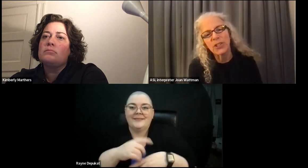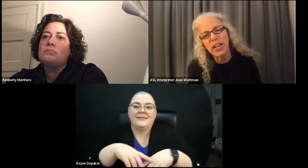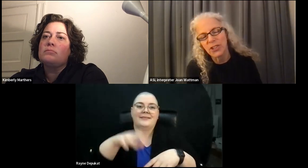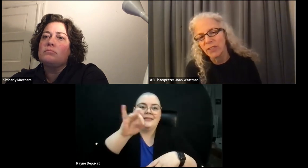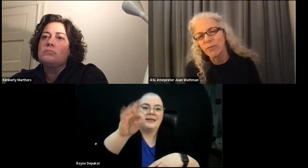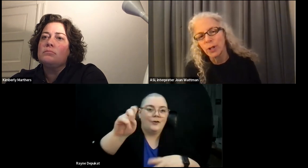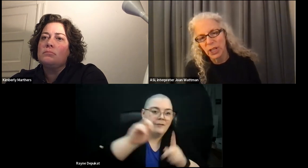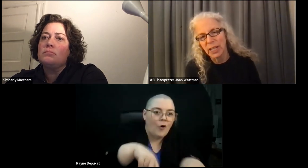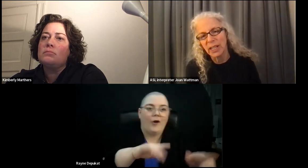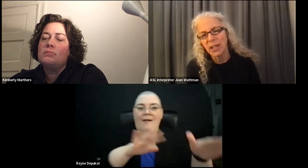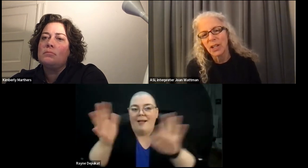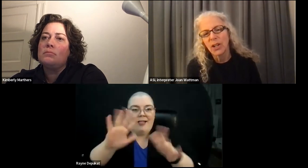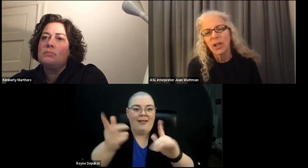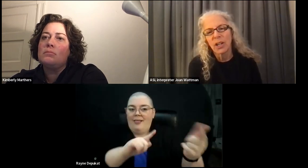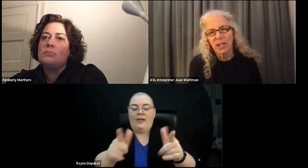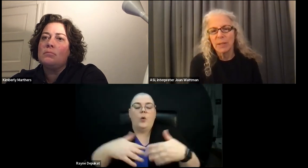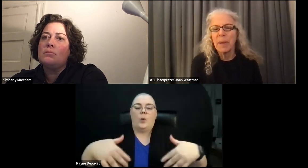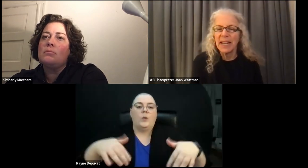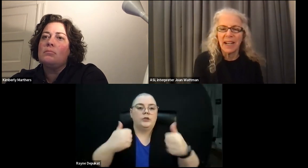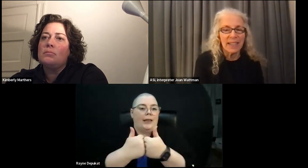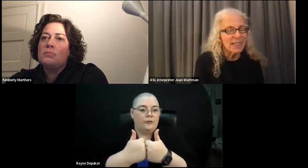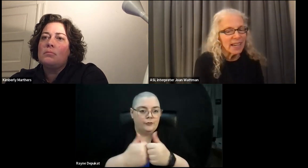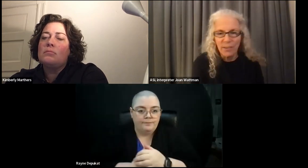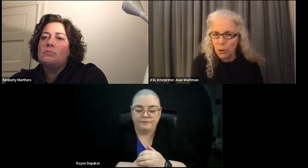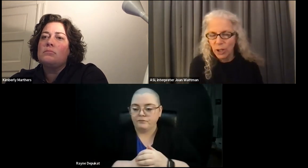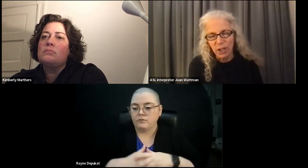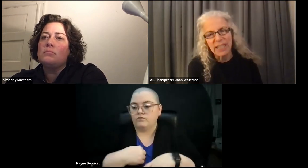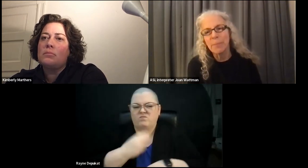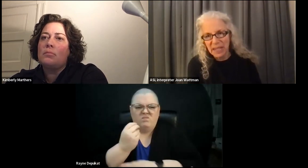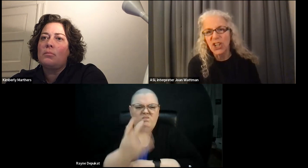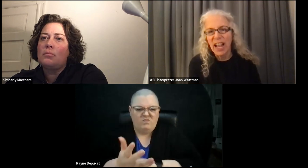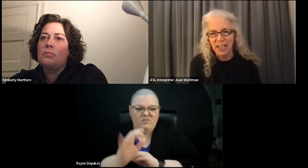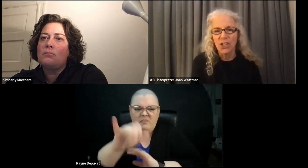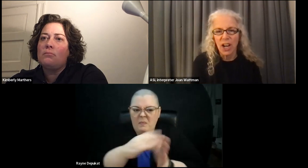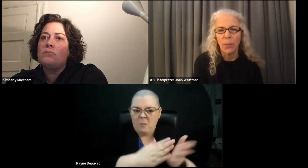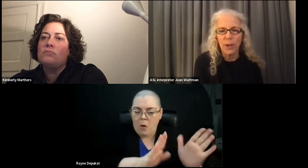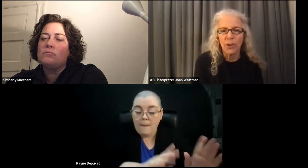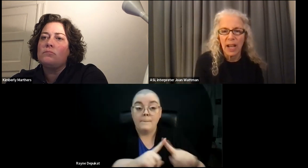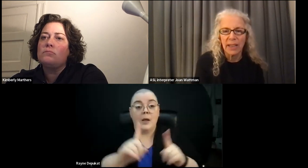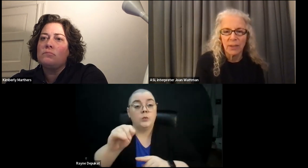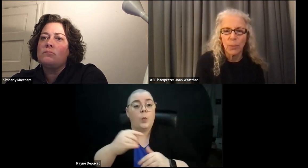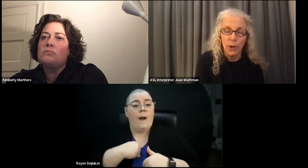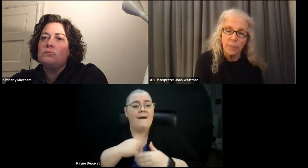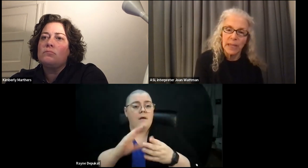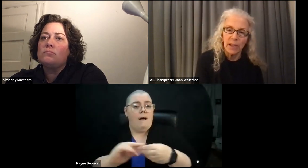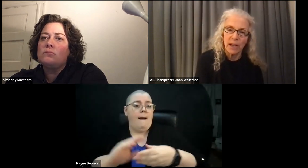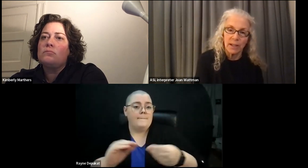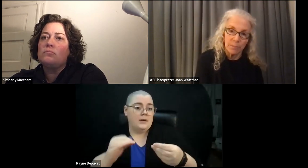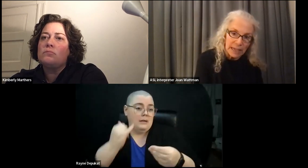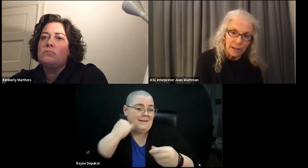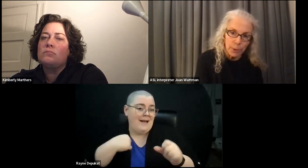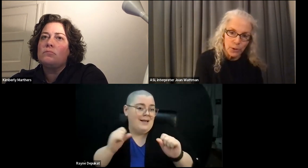so many changes, unfortunately, depending on the executive order. It's a big challenge on whether or not we're going to